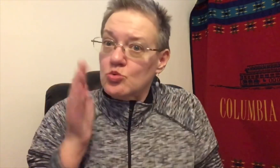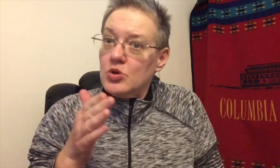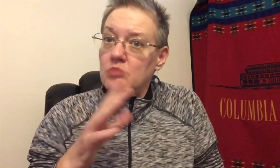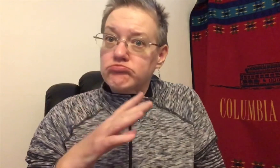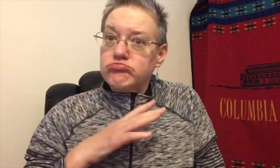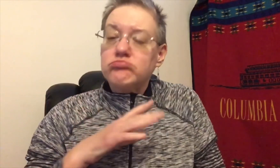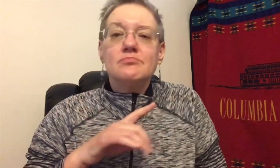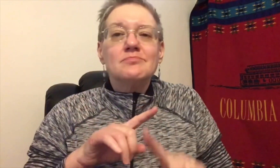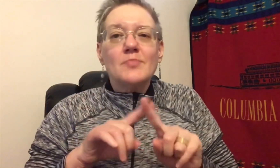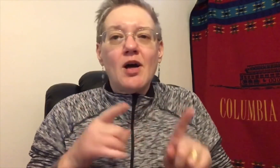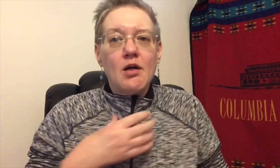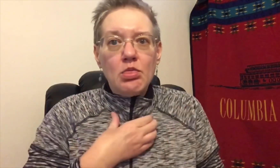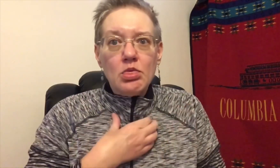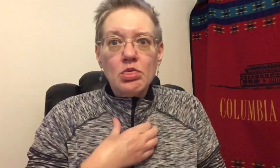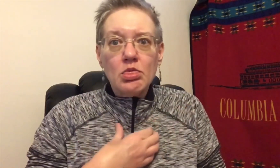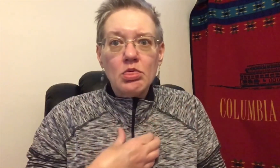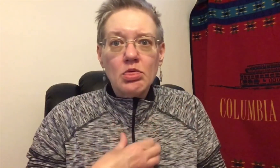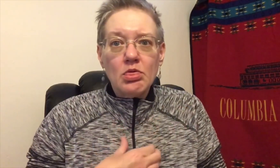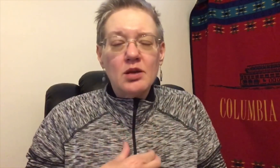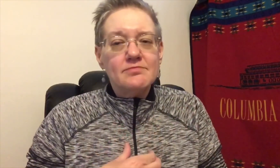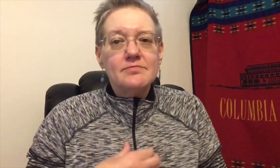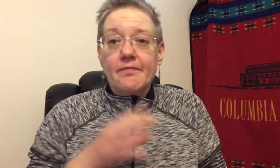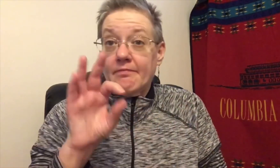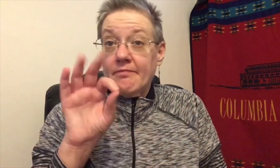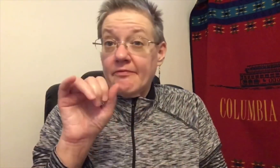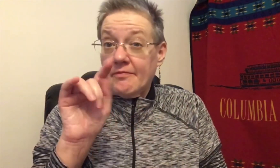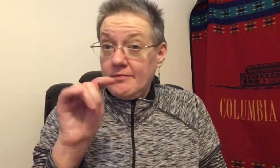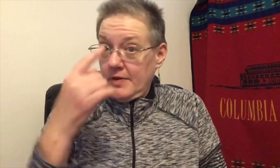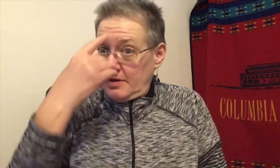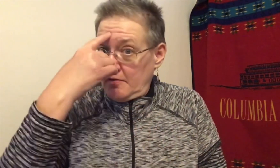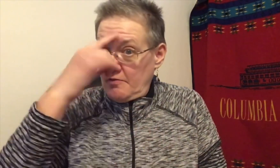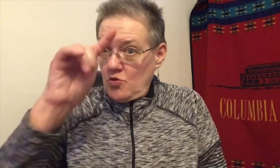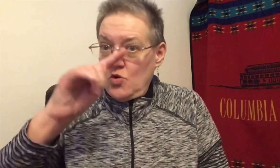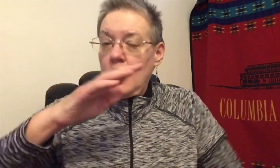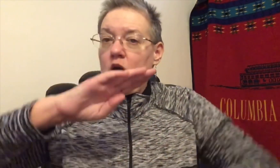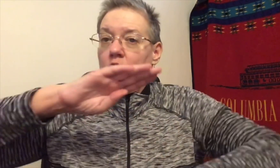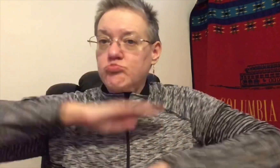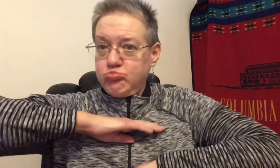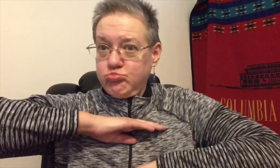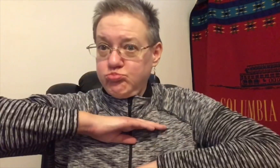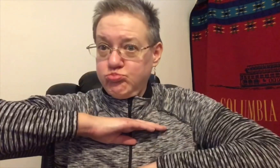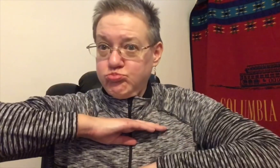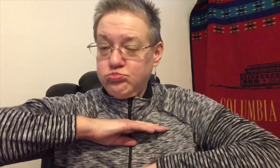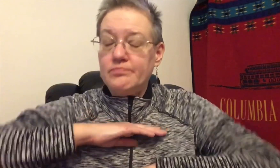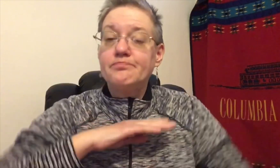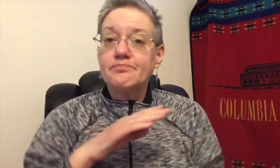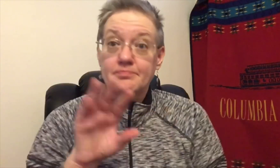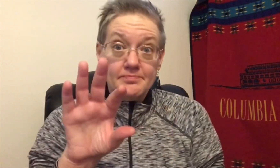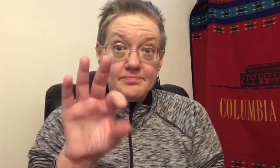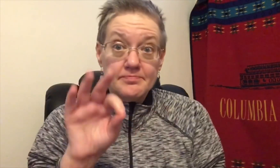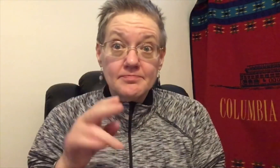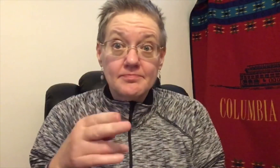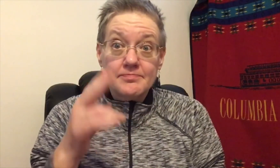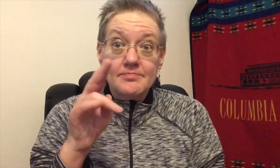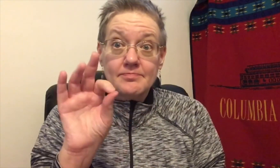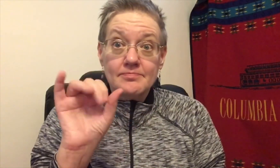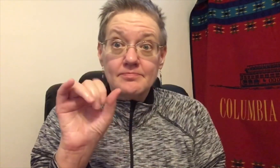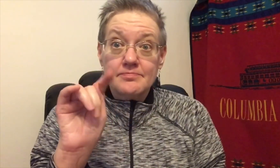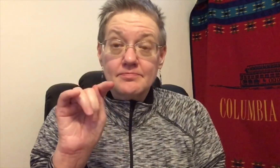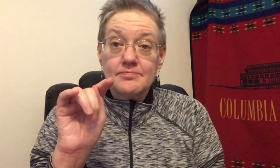Because you'll still be able to lose weight, but you're going to still be hungry. Fat is for satisfaction. If you pick